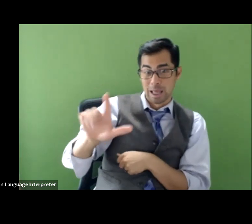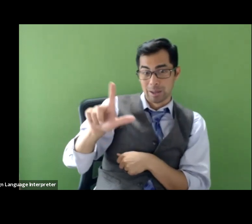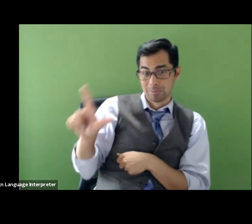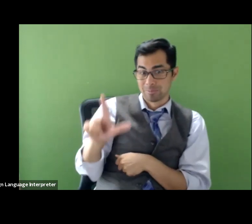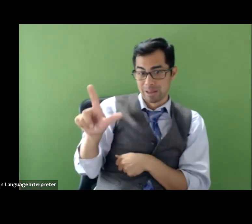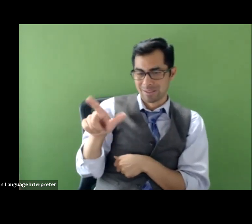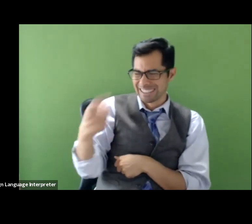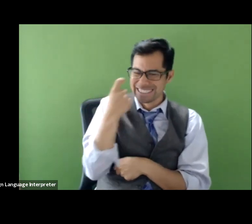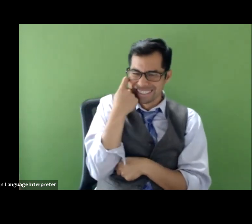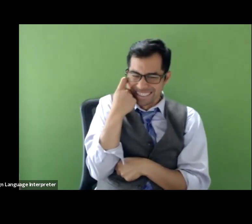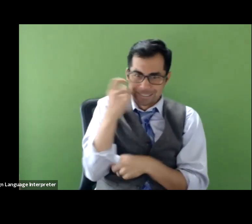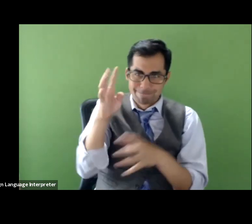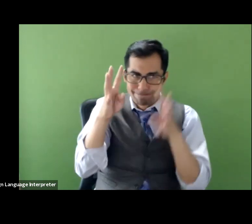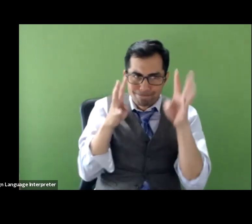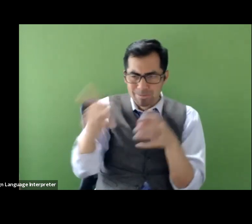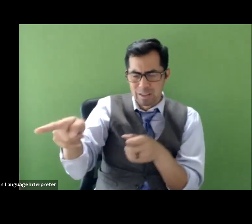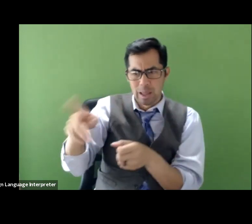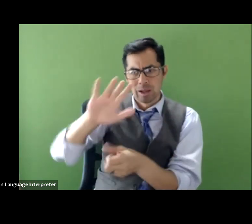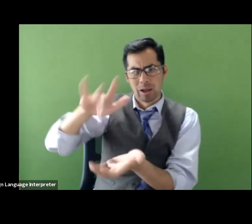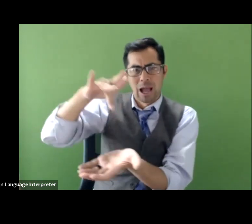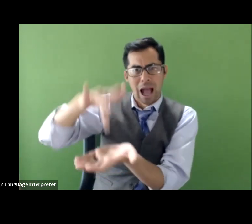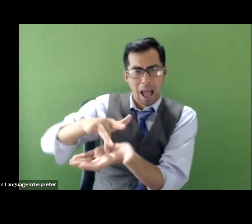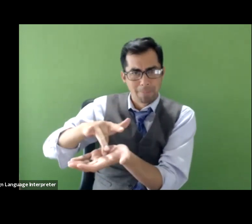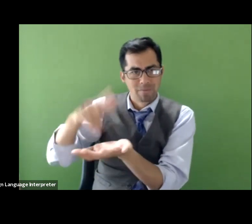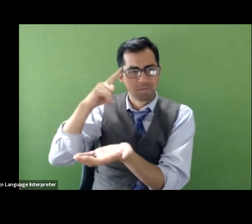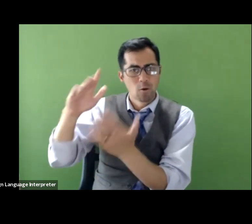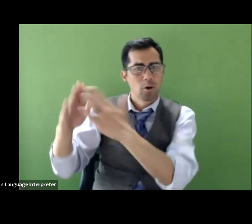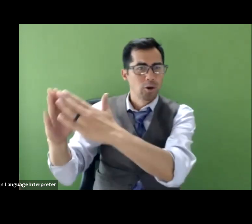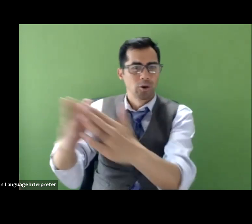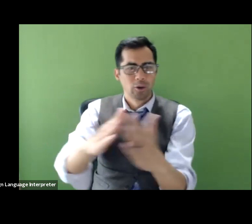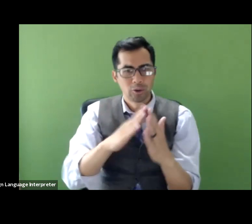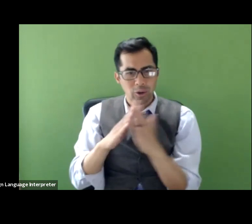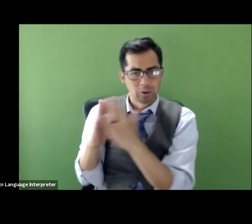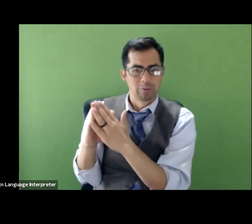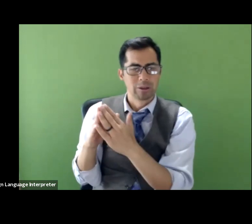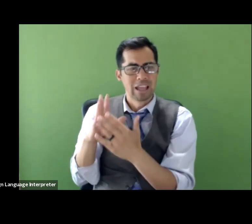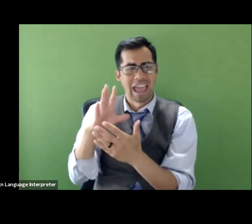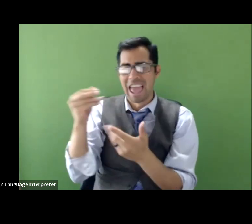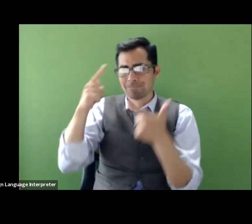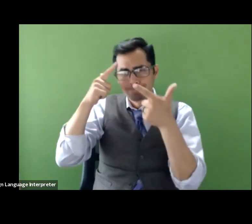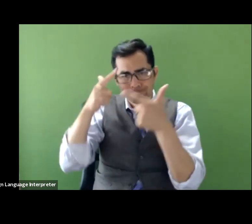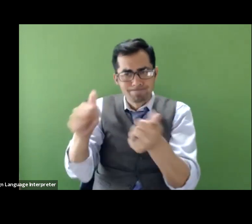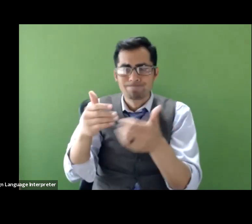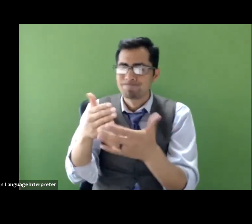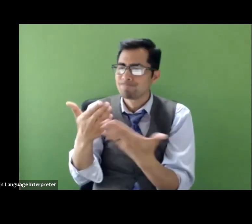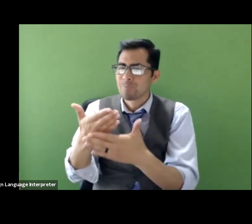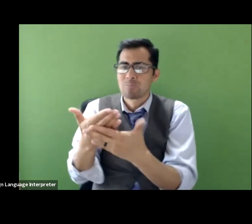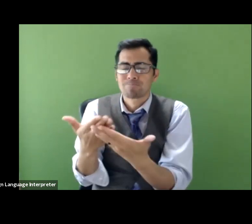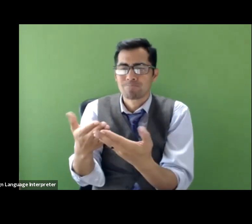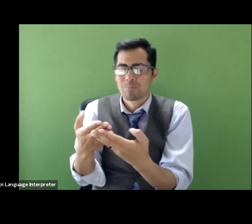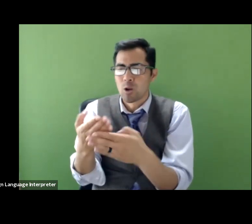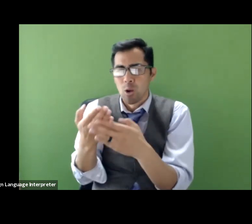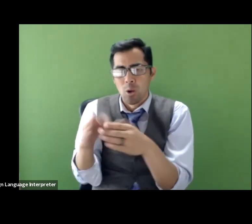incarnation, libraries are a hub of the community, egalitarian in their use to those they serve.